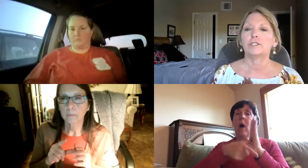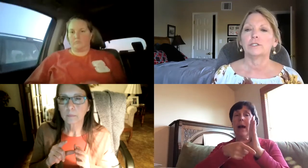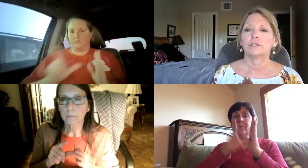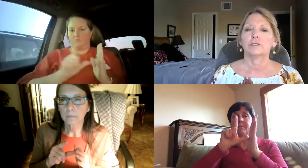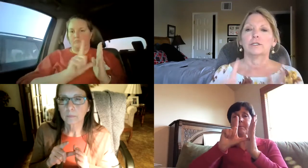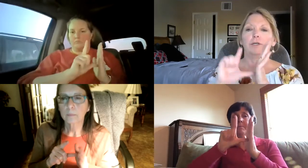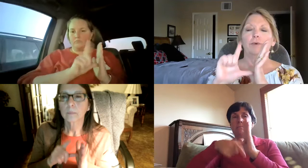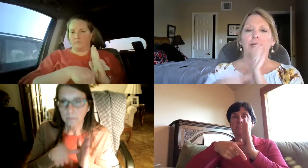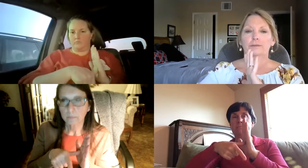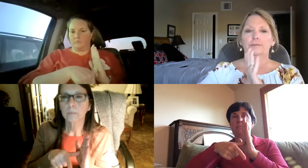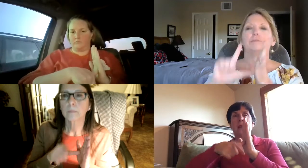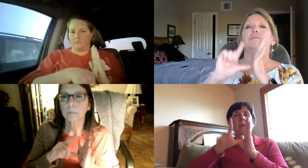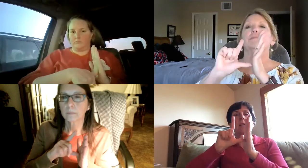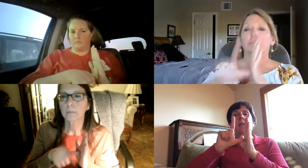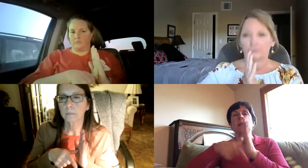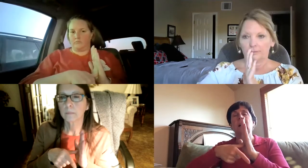A while.